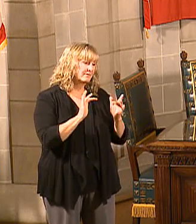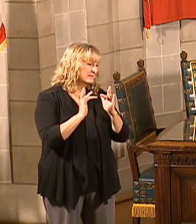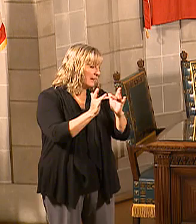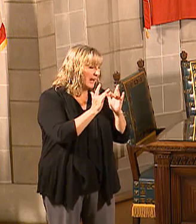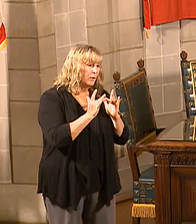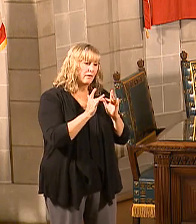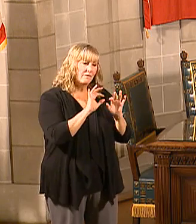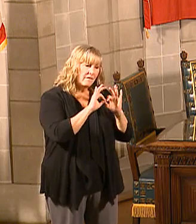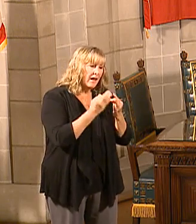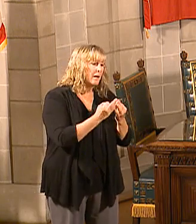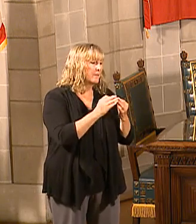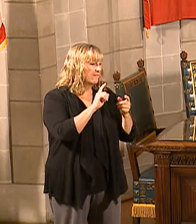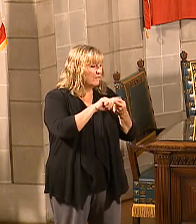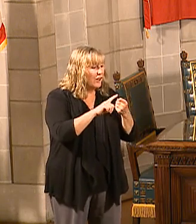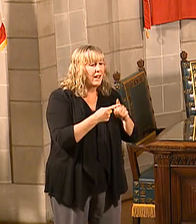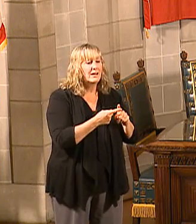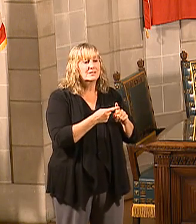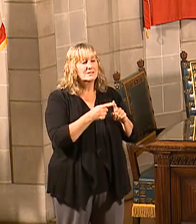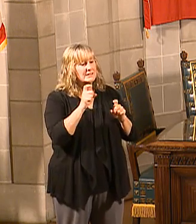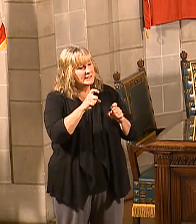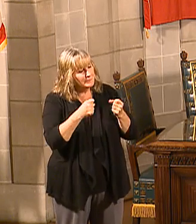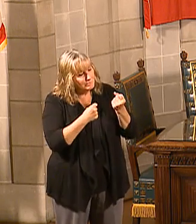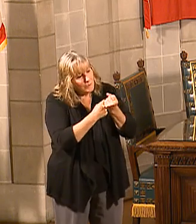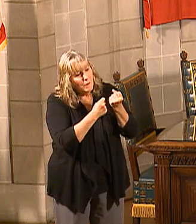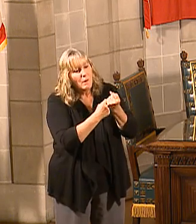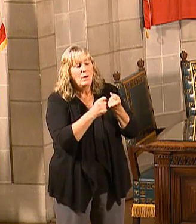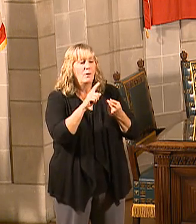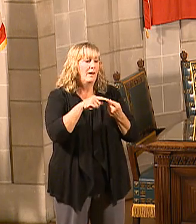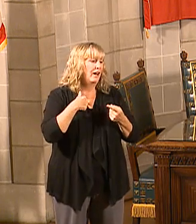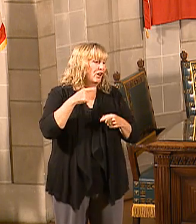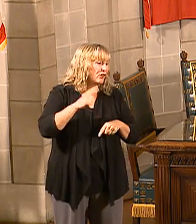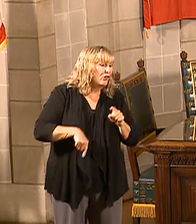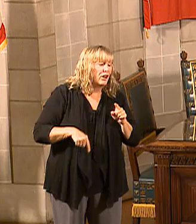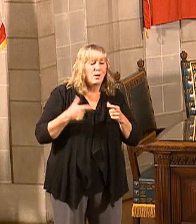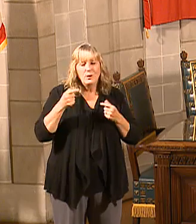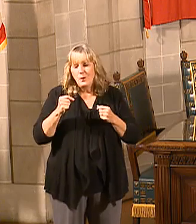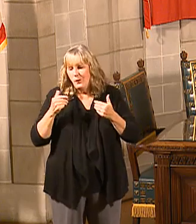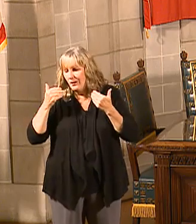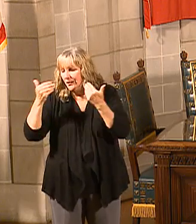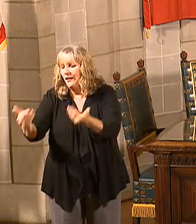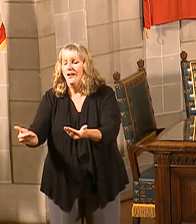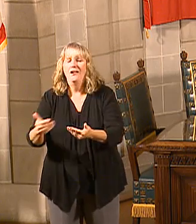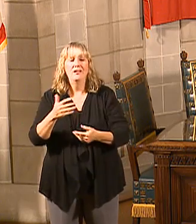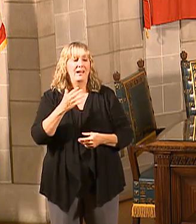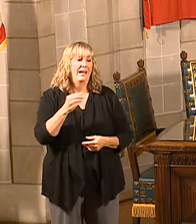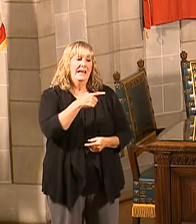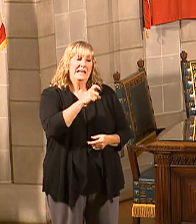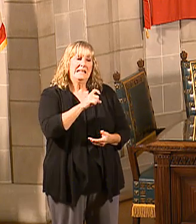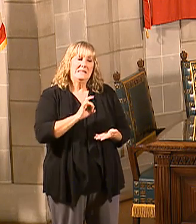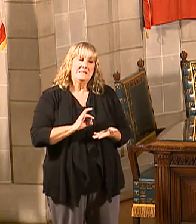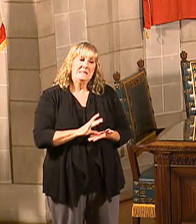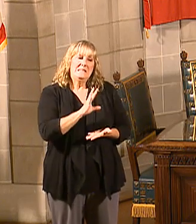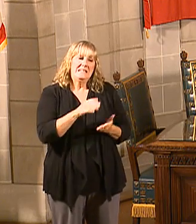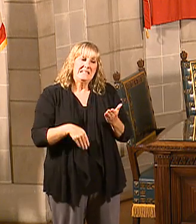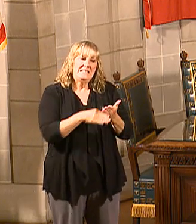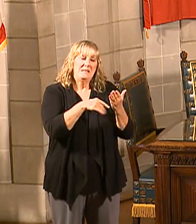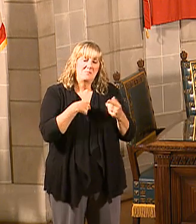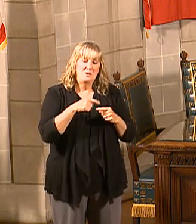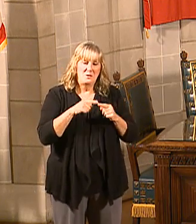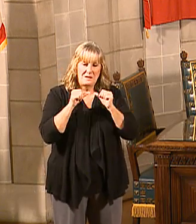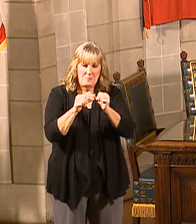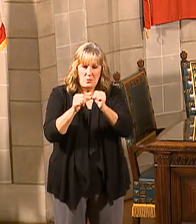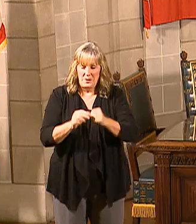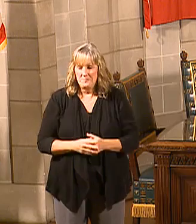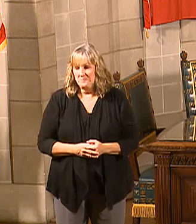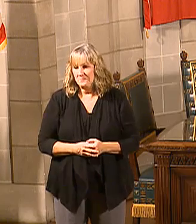my shoulder when I needed to cry, my legs when I couldn't take another step, and a boot when I needed a kick to keep going.